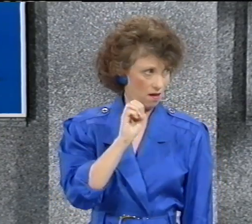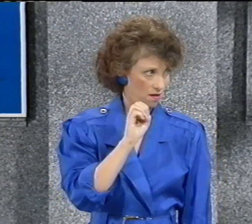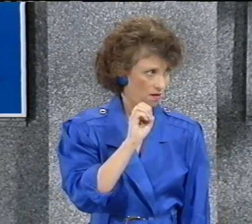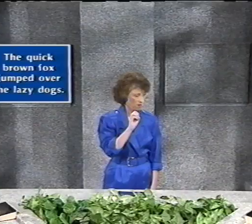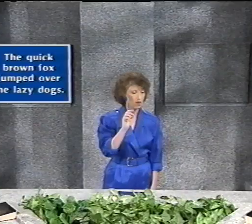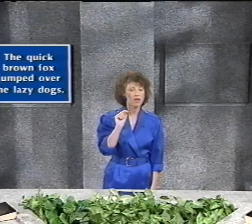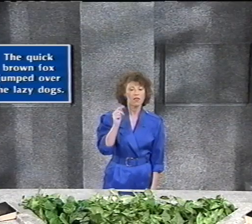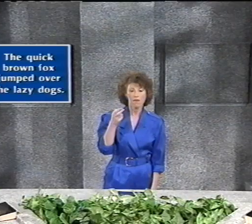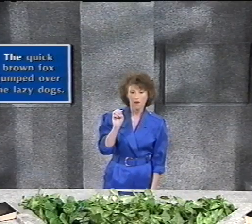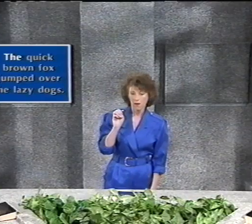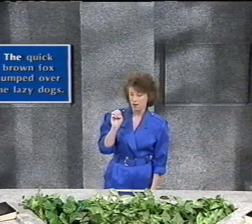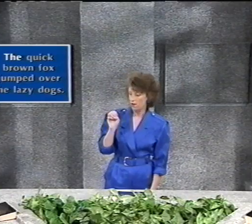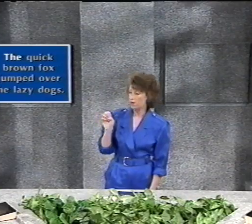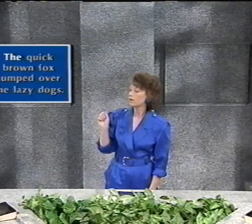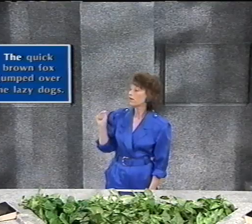it.